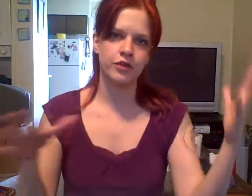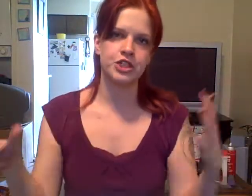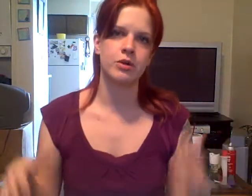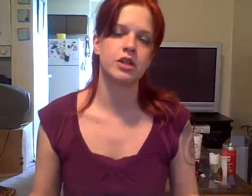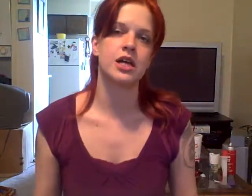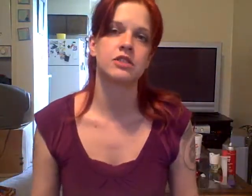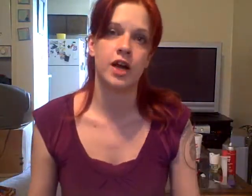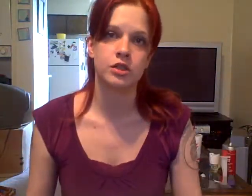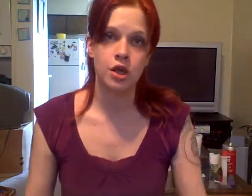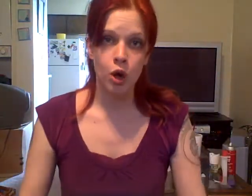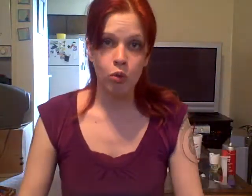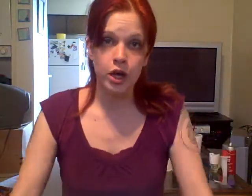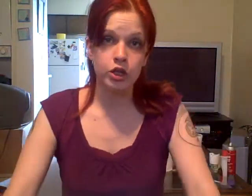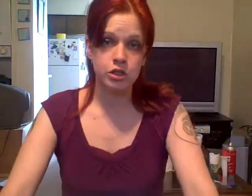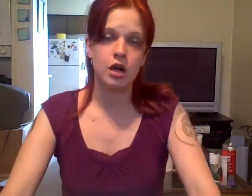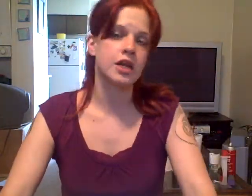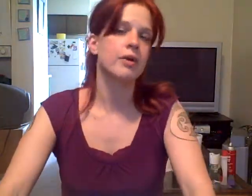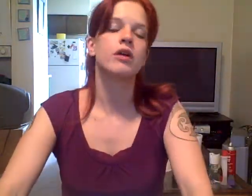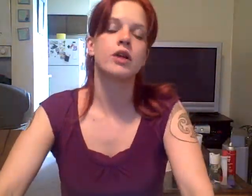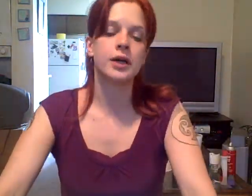differentiate with classifiers what you're talking about. I